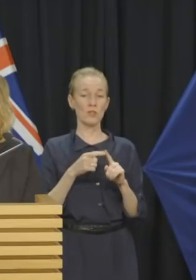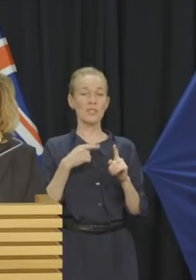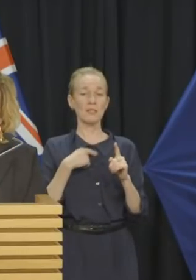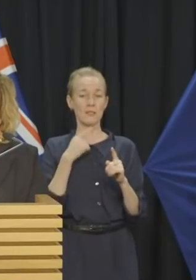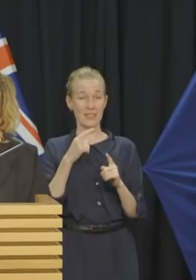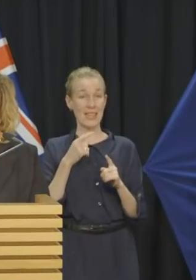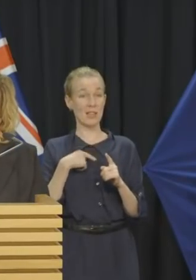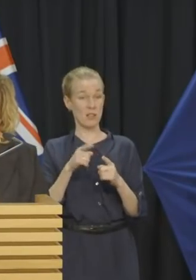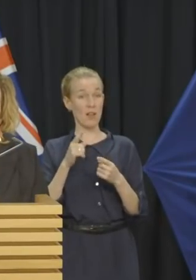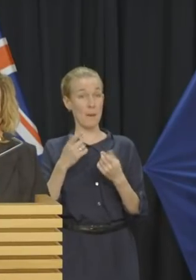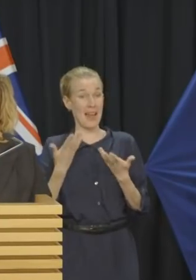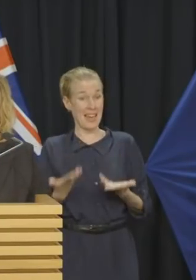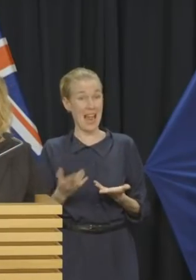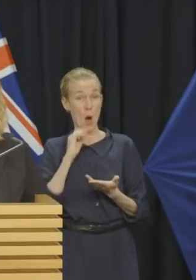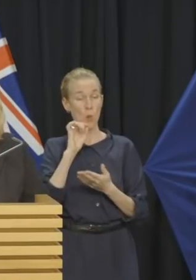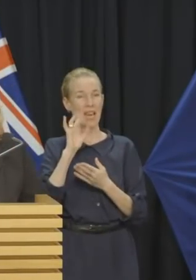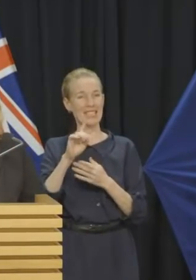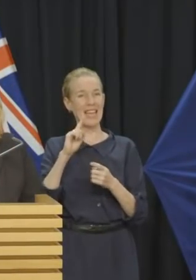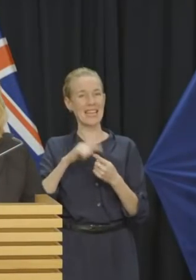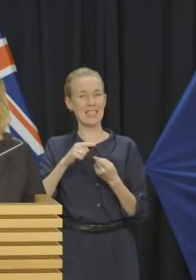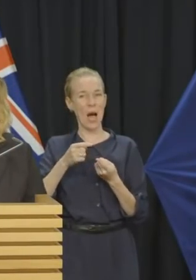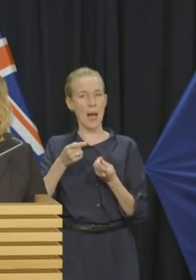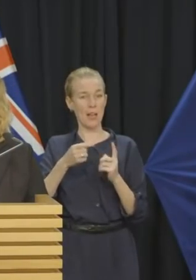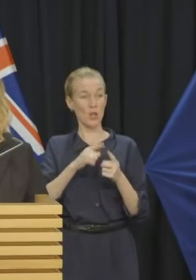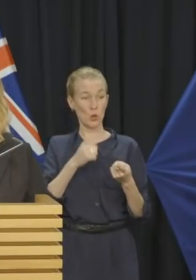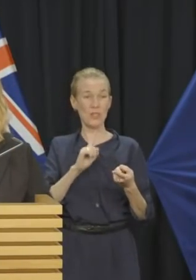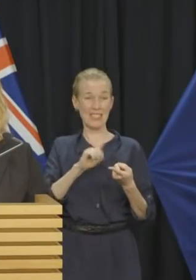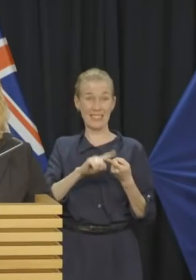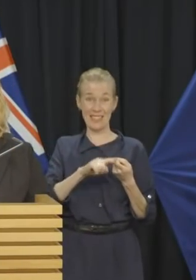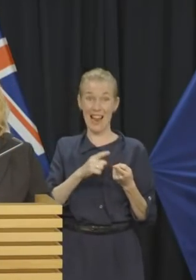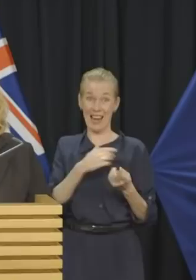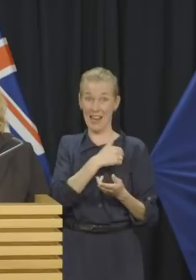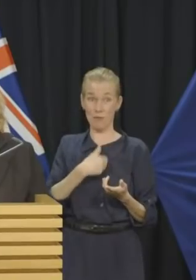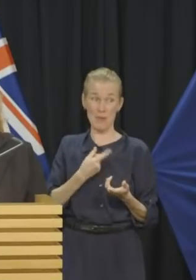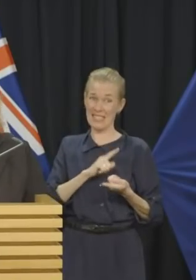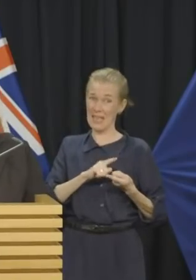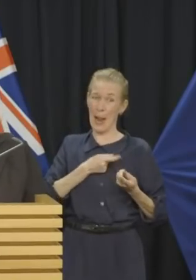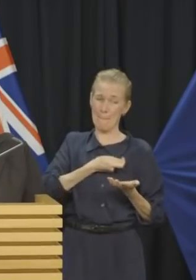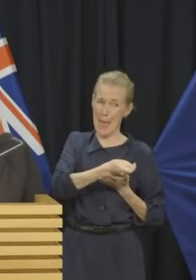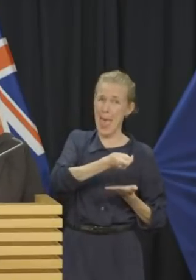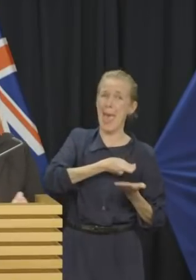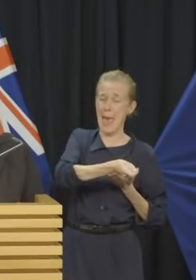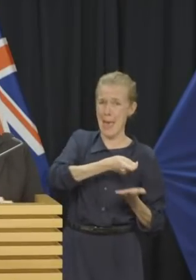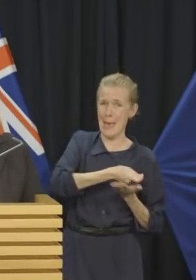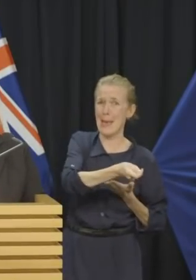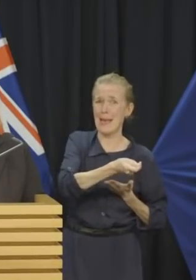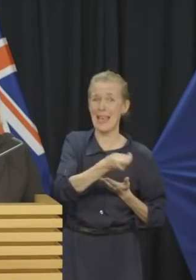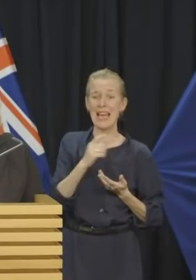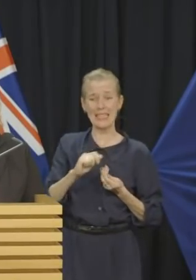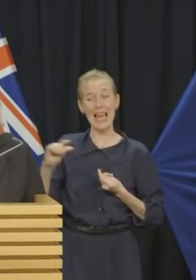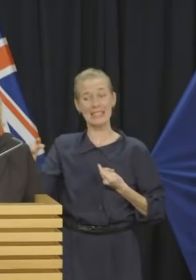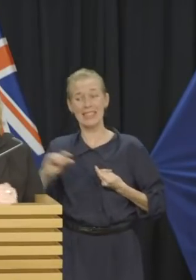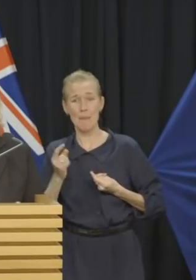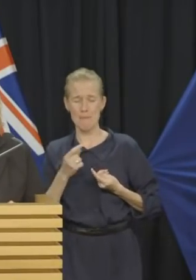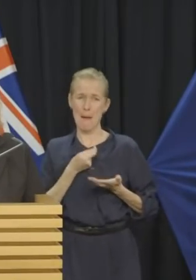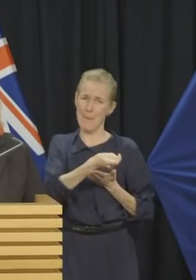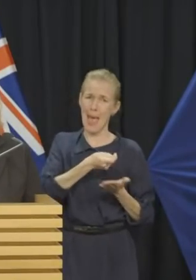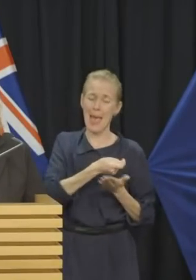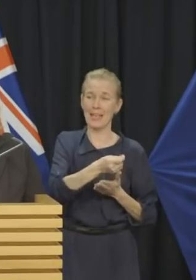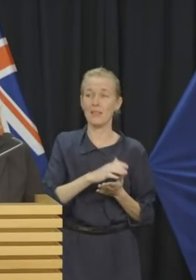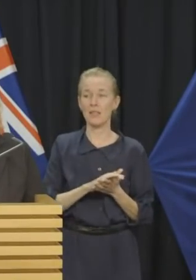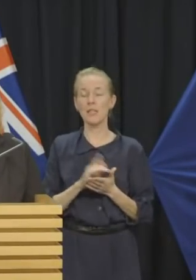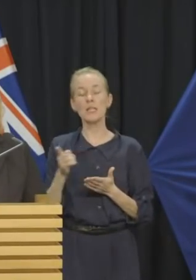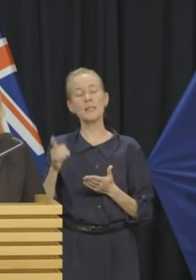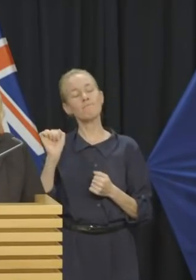amount of money, we still put ourselves further down the continuum of legal risk around its challenge, around how it could be challenged